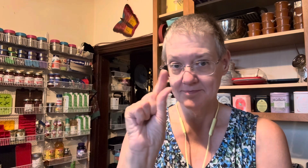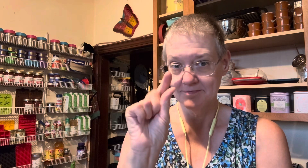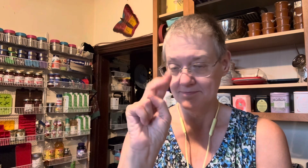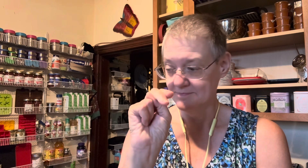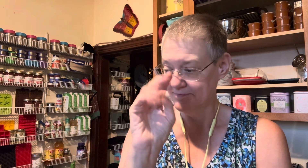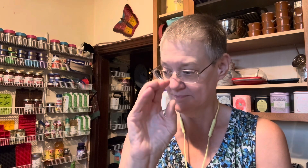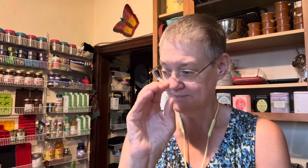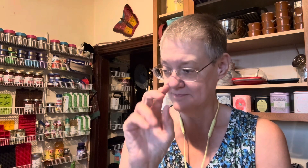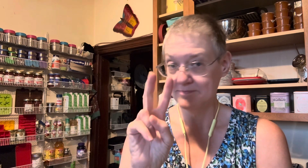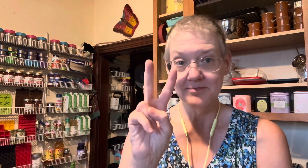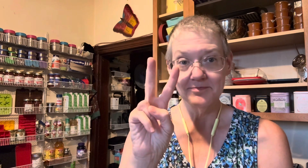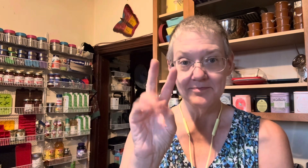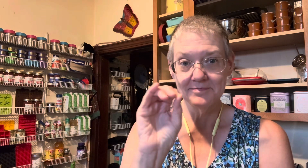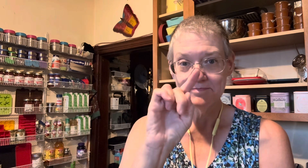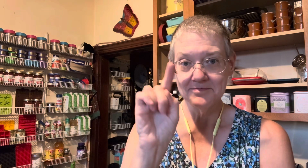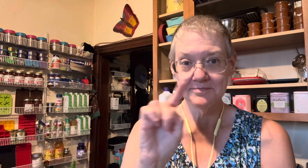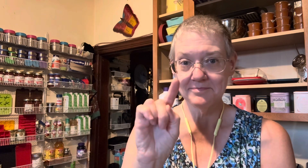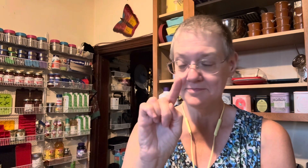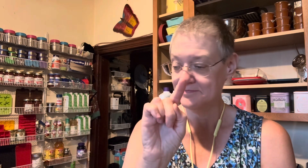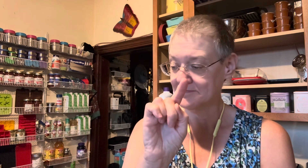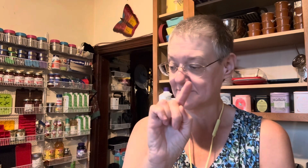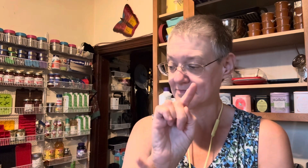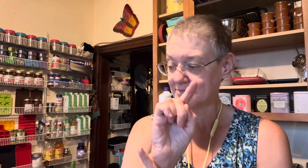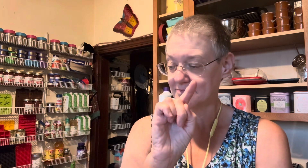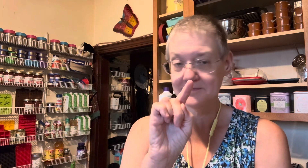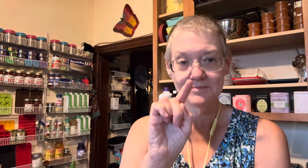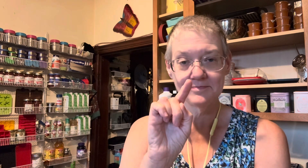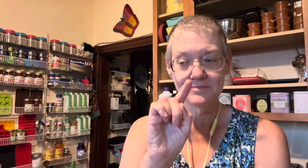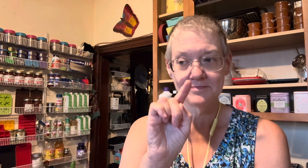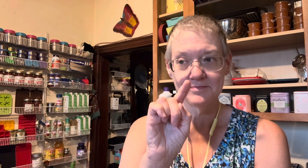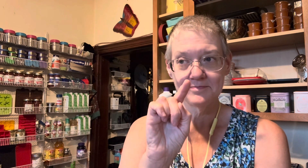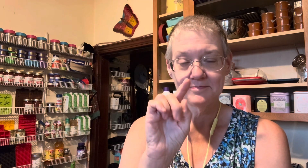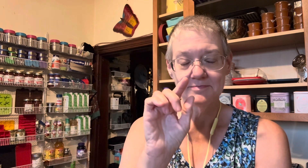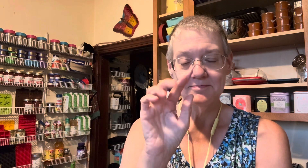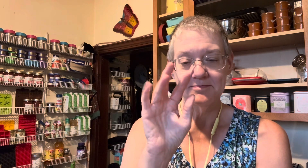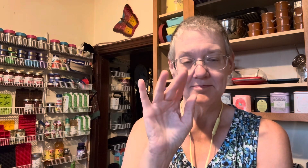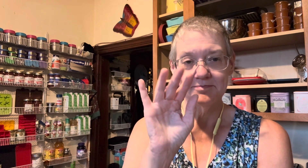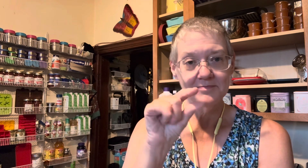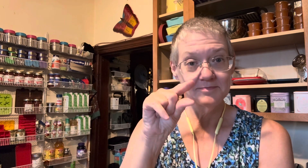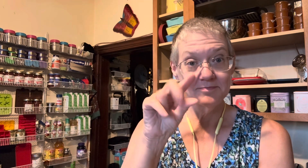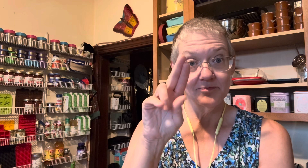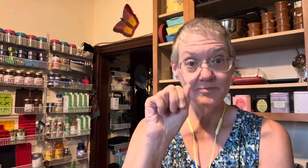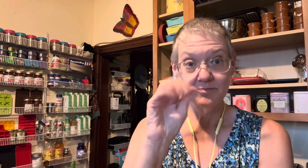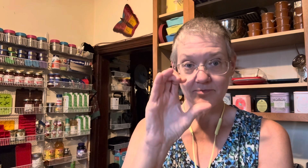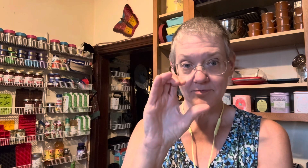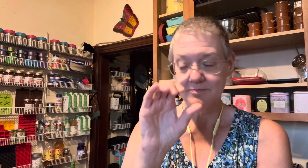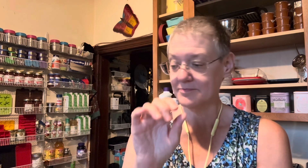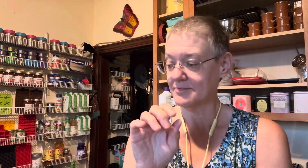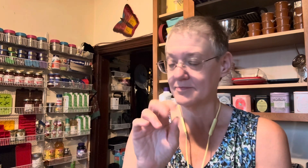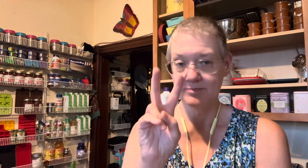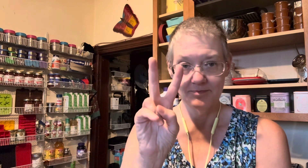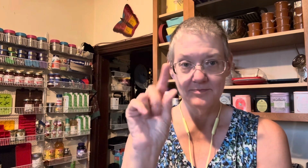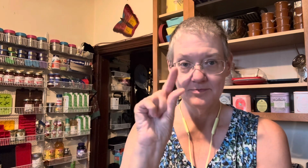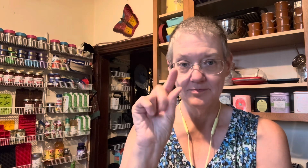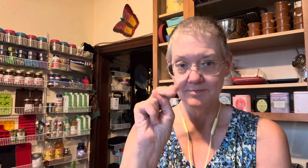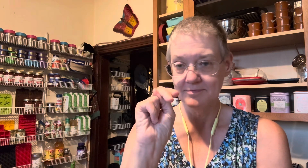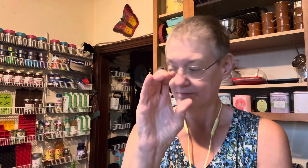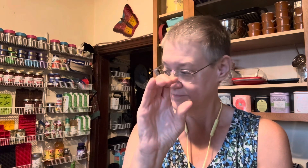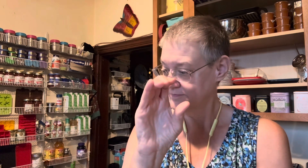of salsa, 1 gram of net carbs, and 2 ounces of guacamole, 2 grams of